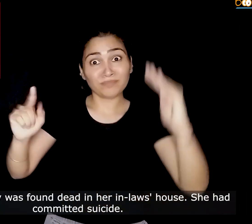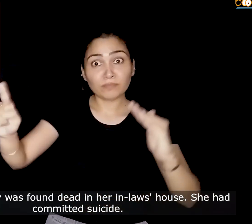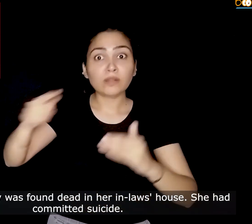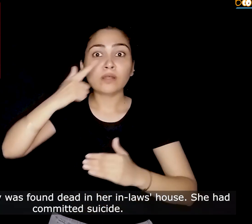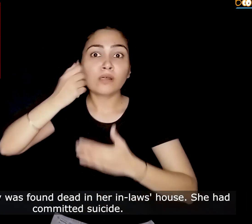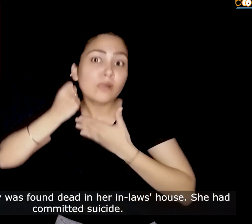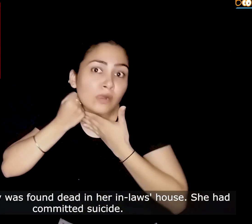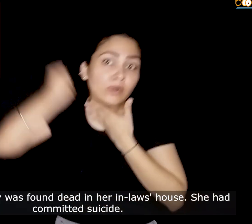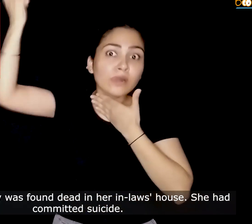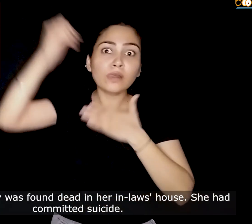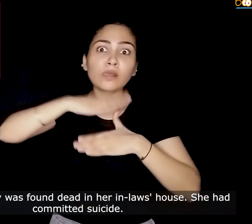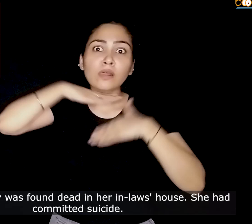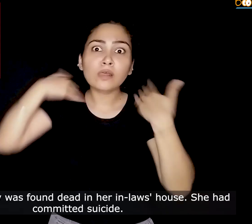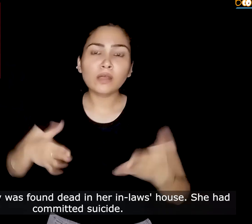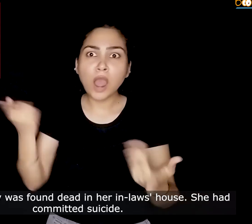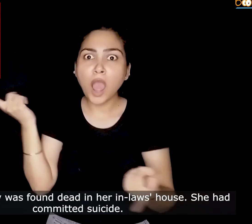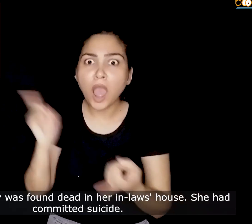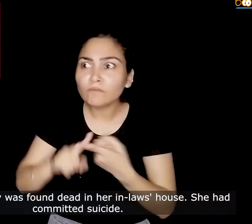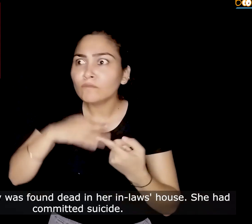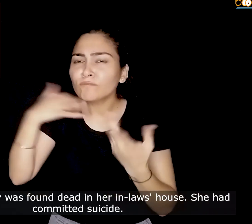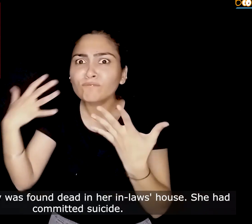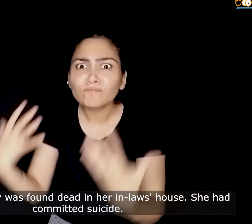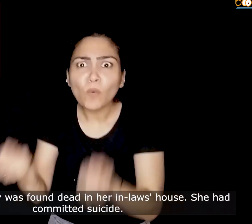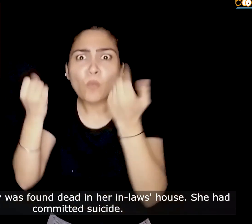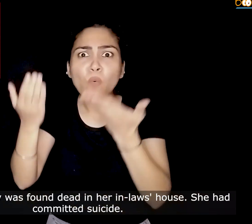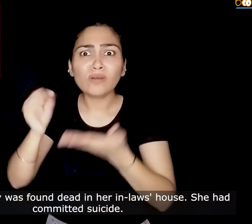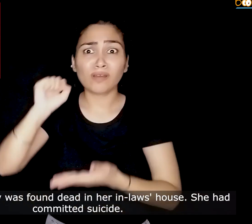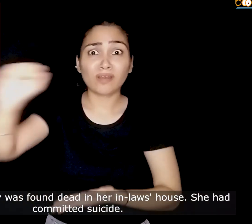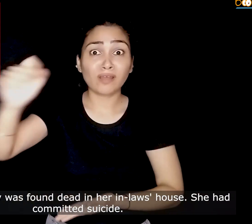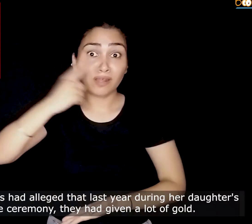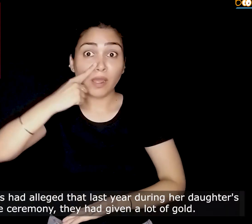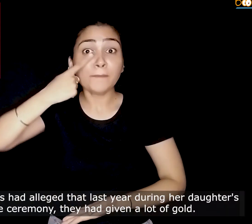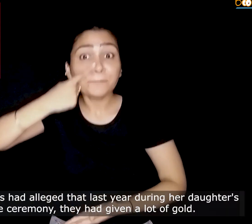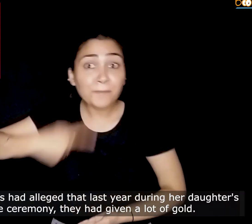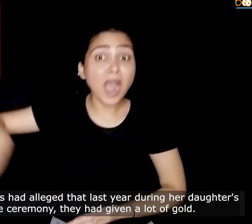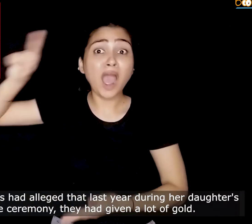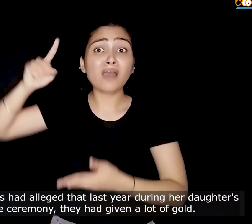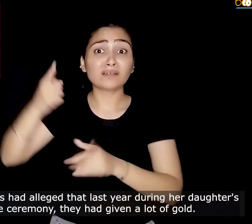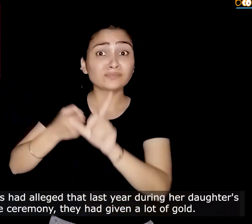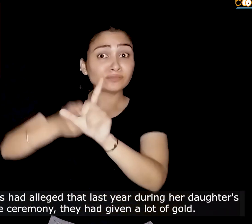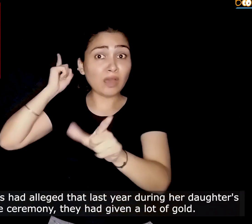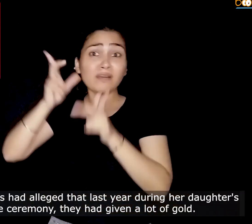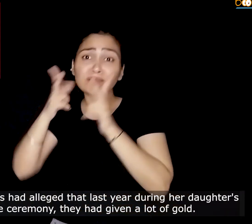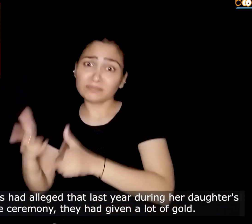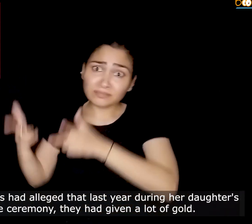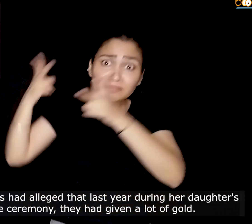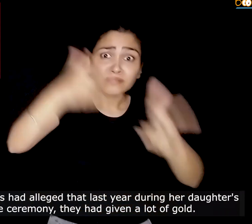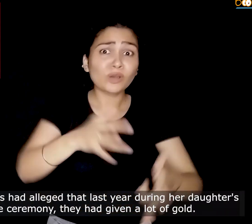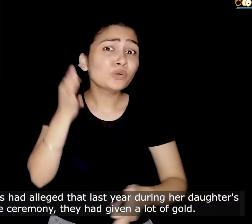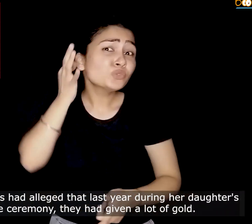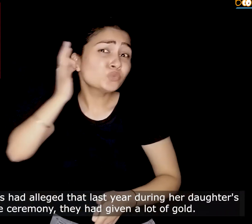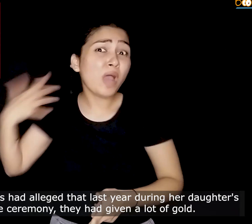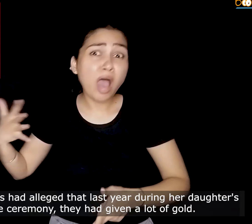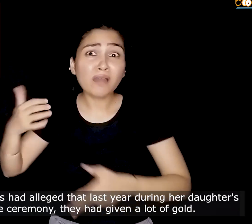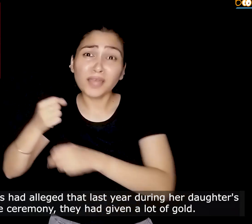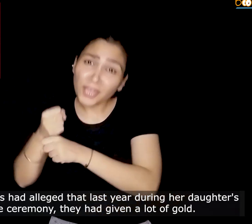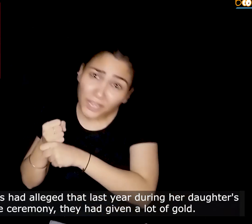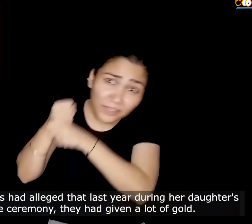in-laws house she had committed suicide vismaya's parents had alleged that last year during her